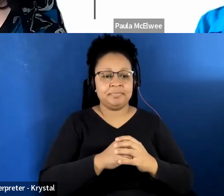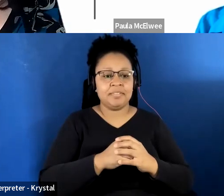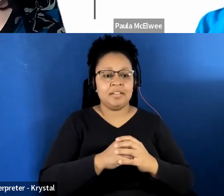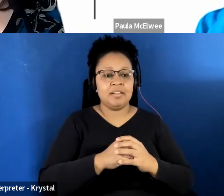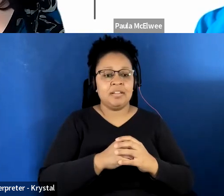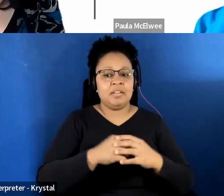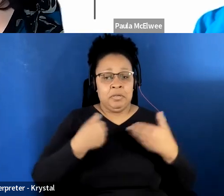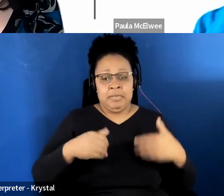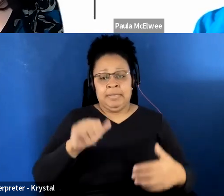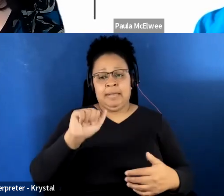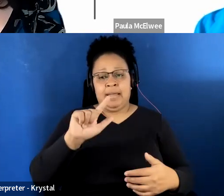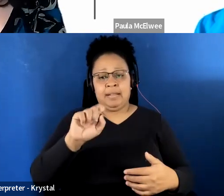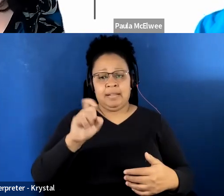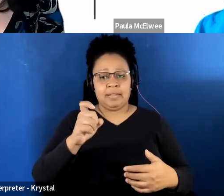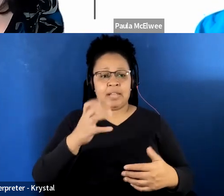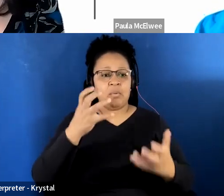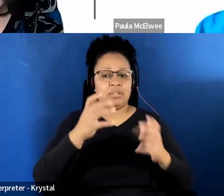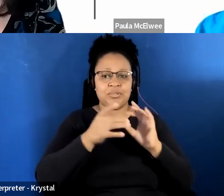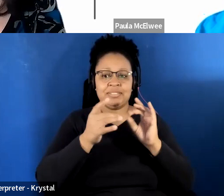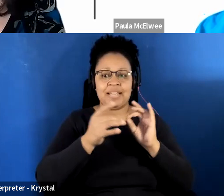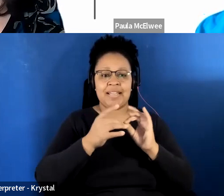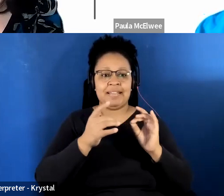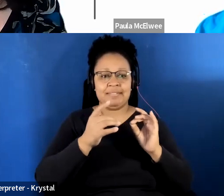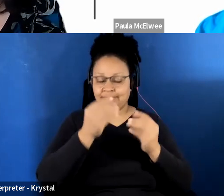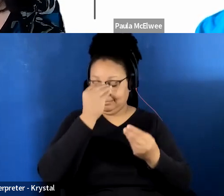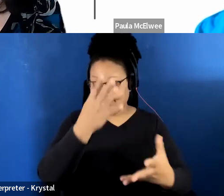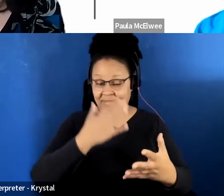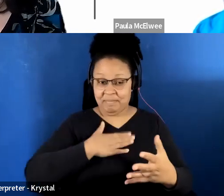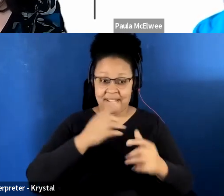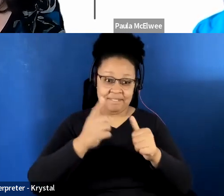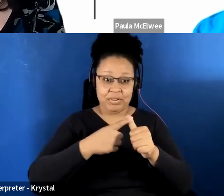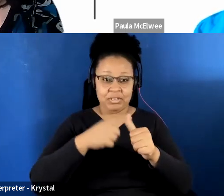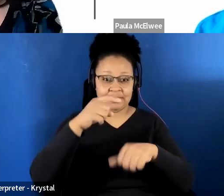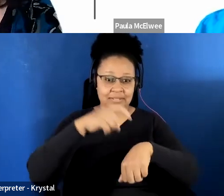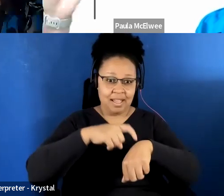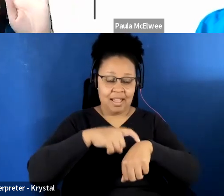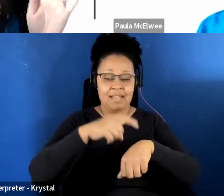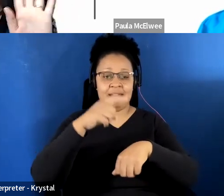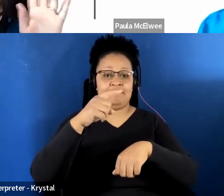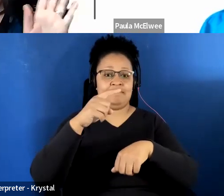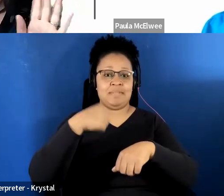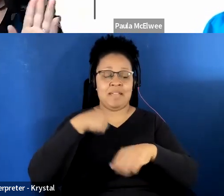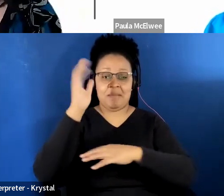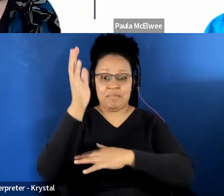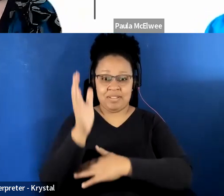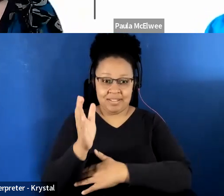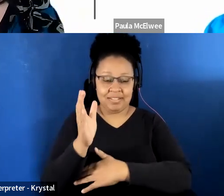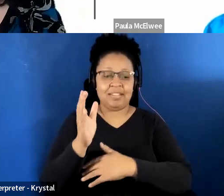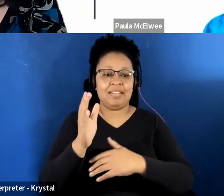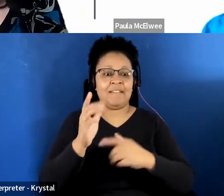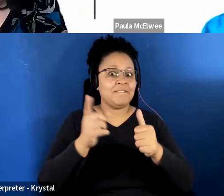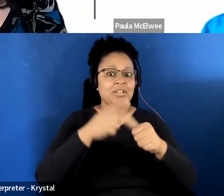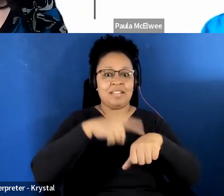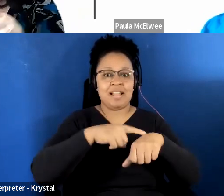So I first just want to shout out, this is my first time doing a presentation where it's translated into Spanish. So hello, my Spanish speaking